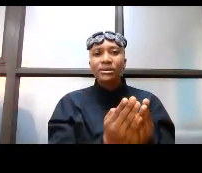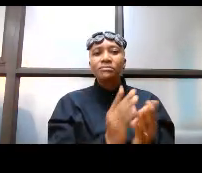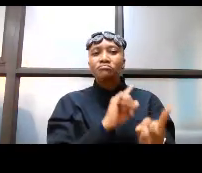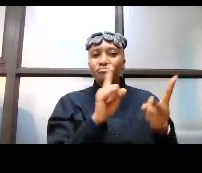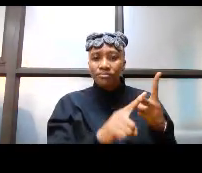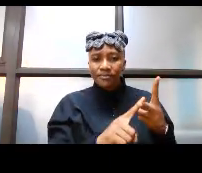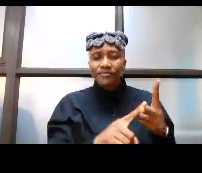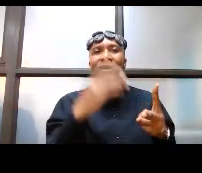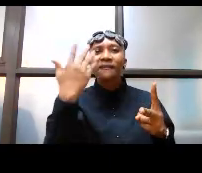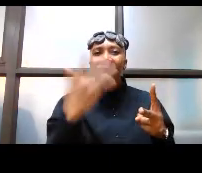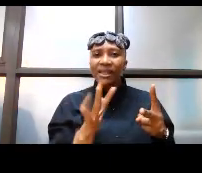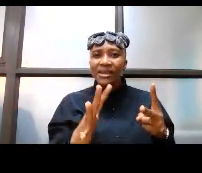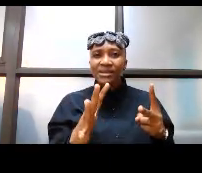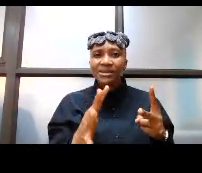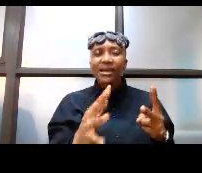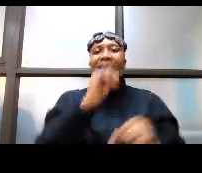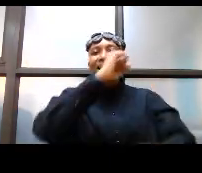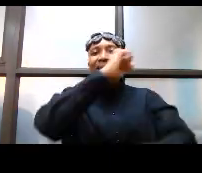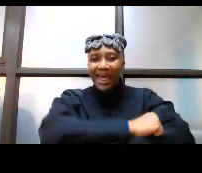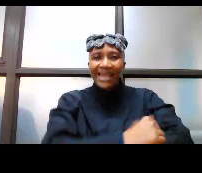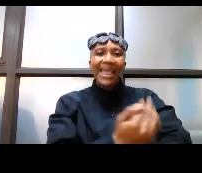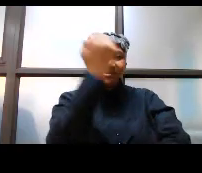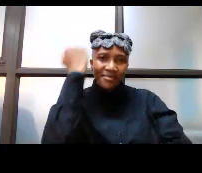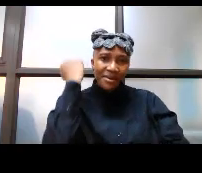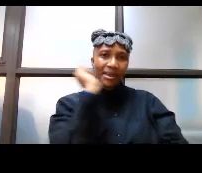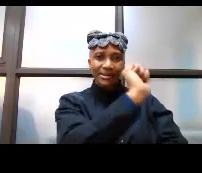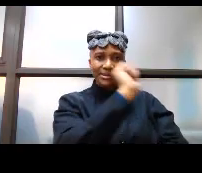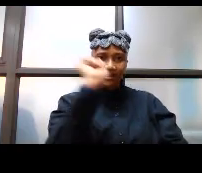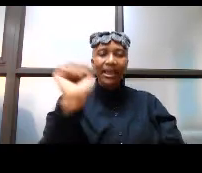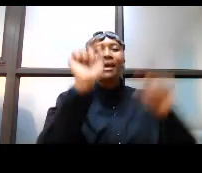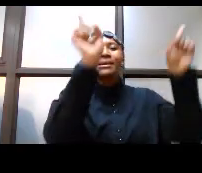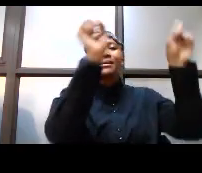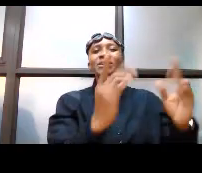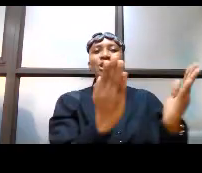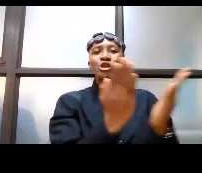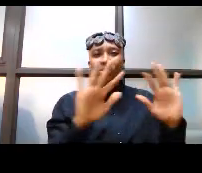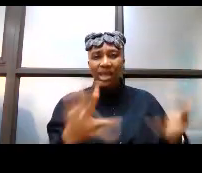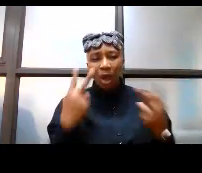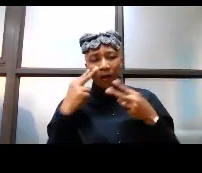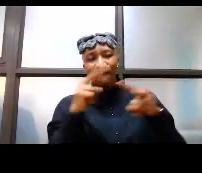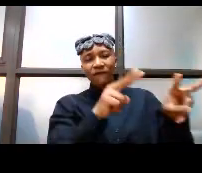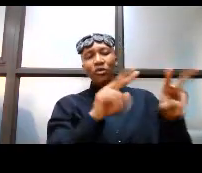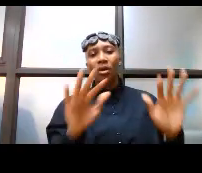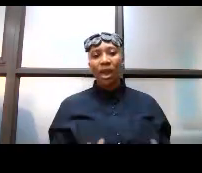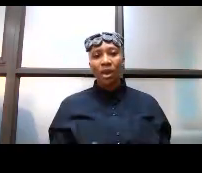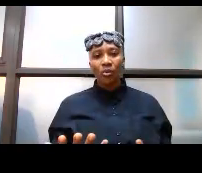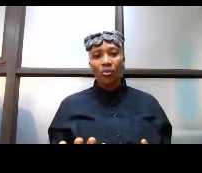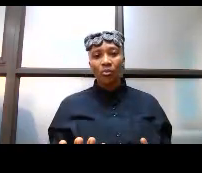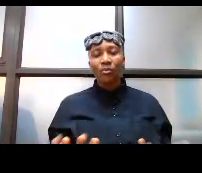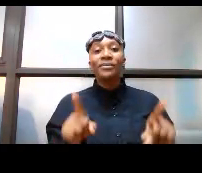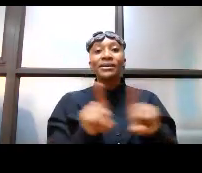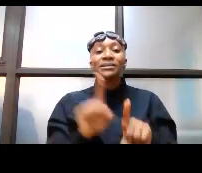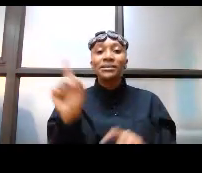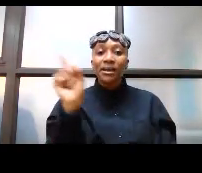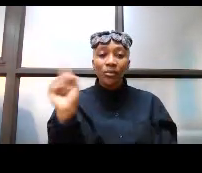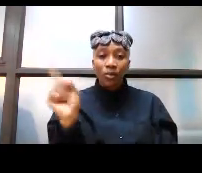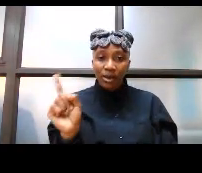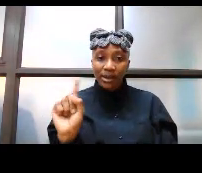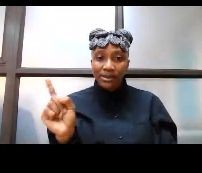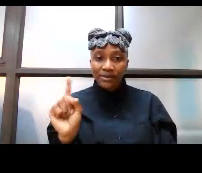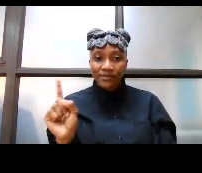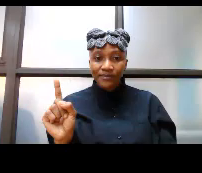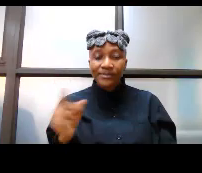to learners' experiences of the special schools. How do we view special schools and where has